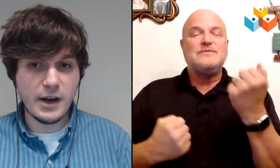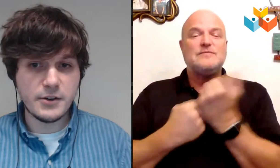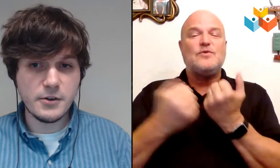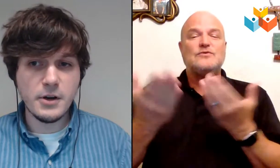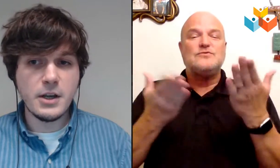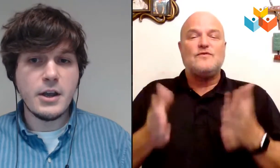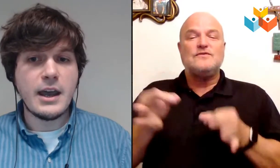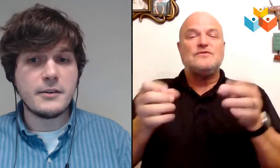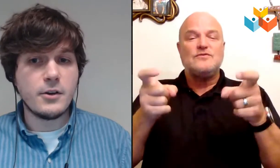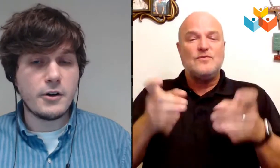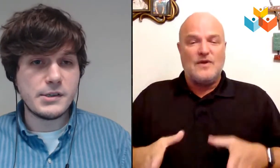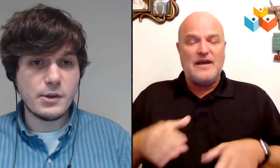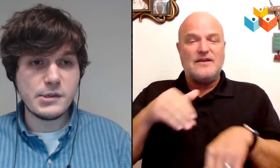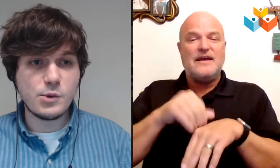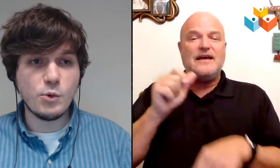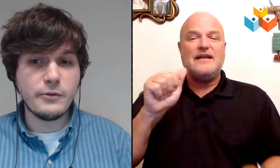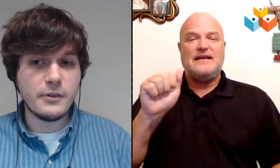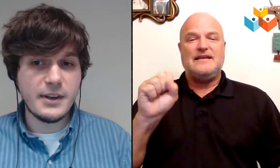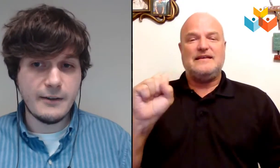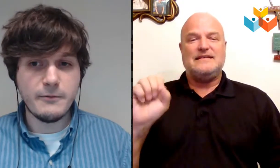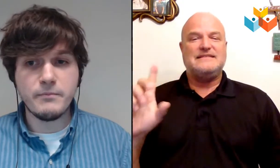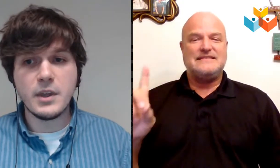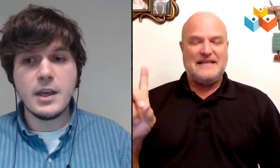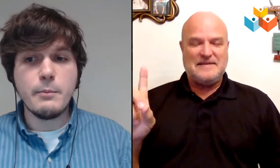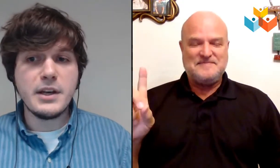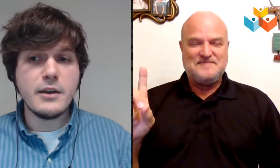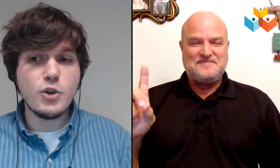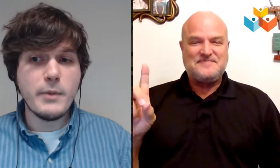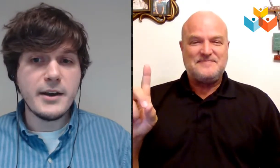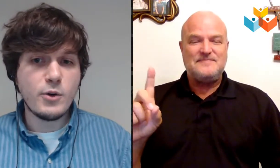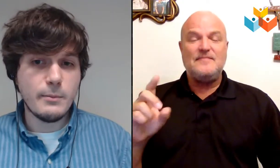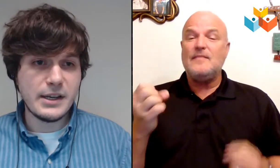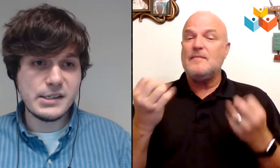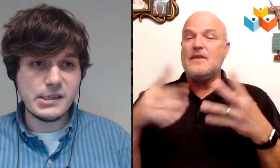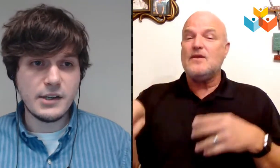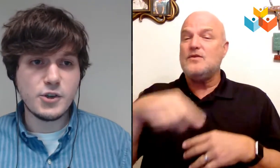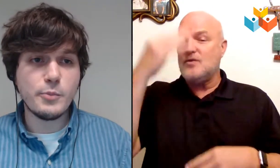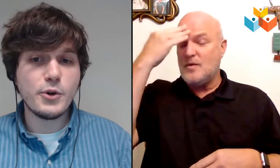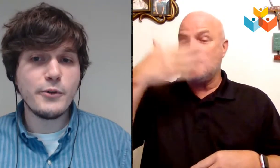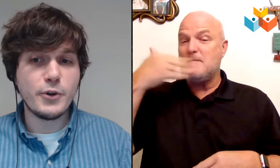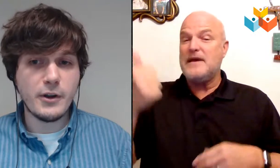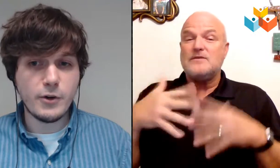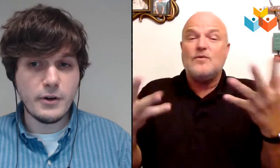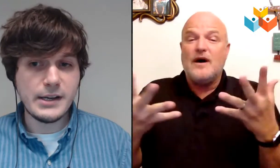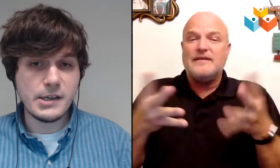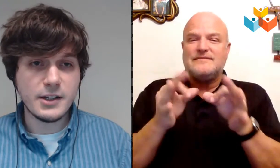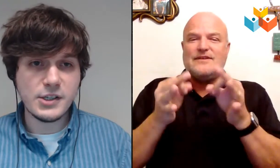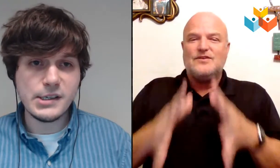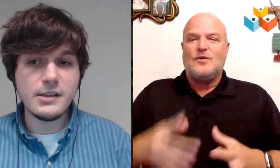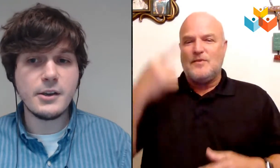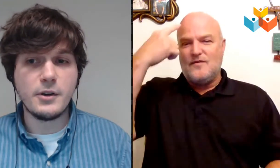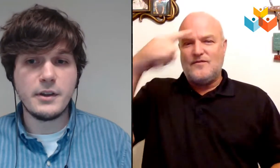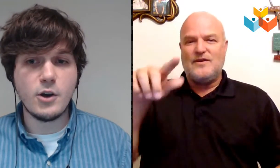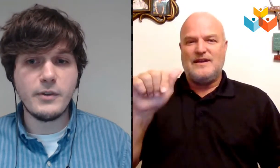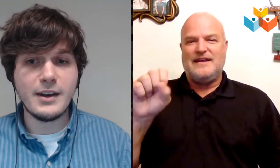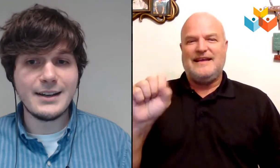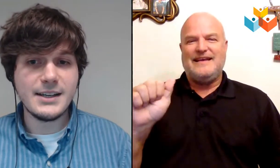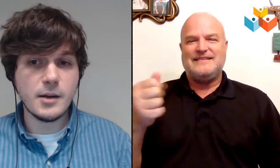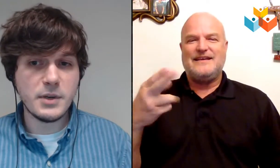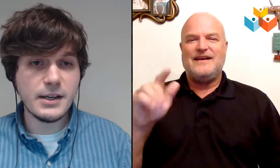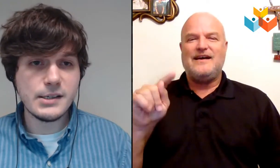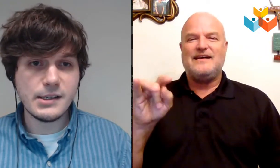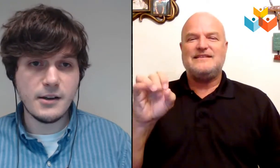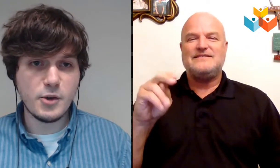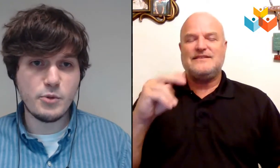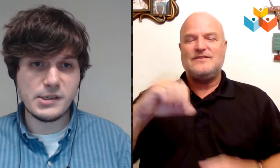Services Director at the Arkansas School for the Deaf. Many of you may know him best as the interpreter for Governor Asa Hutchinson during the